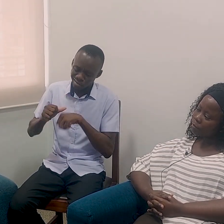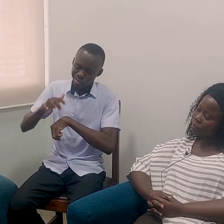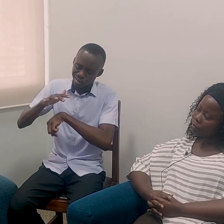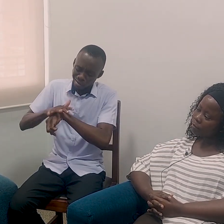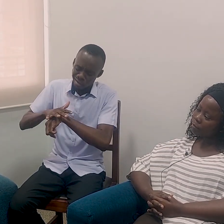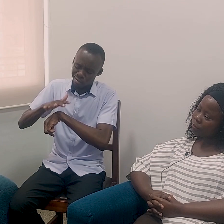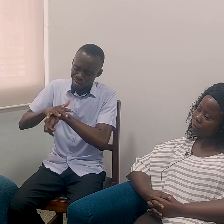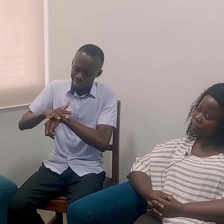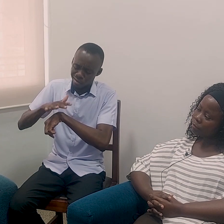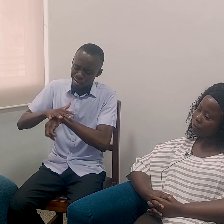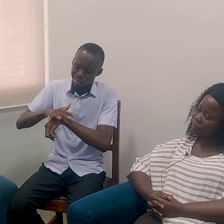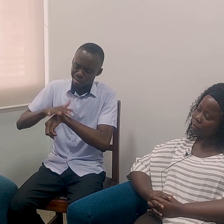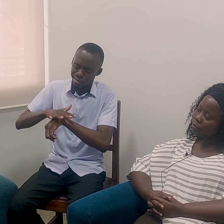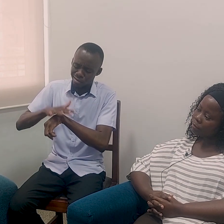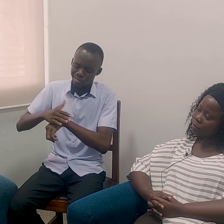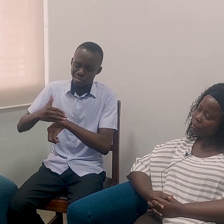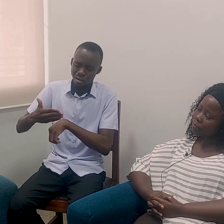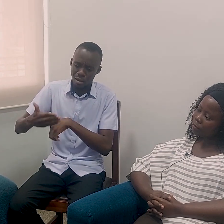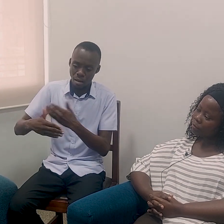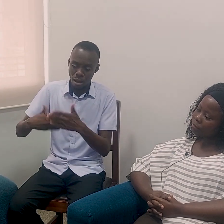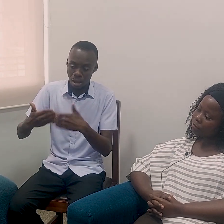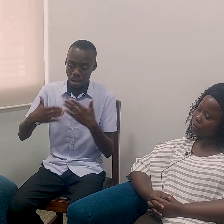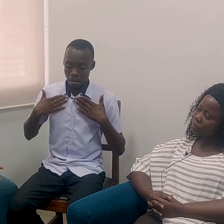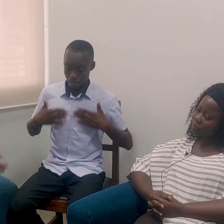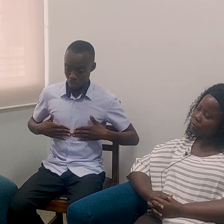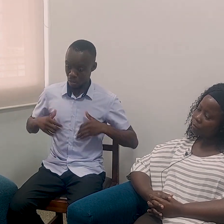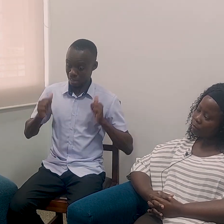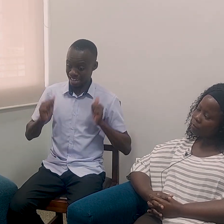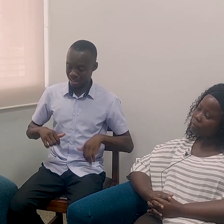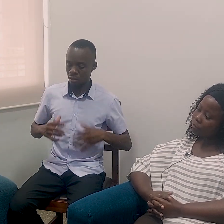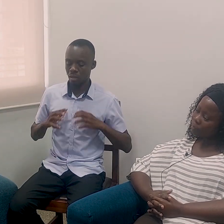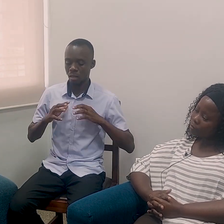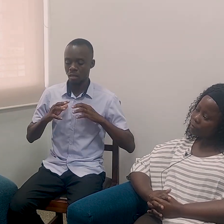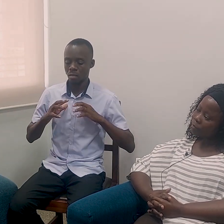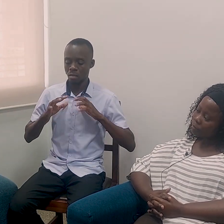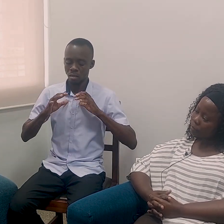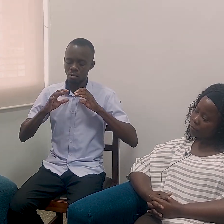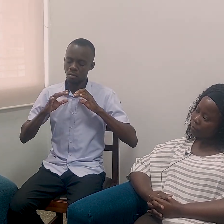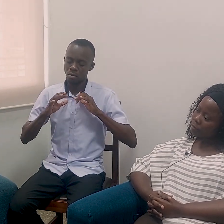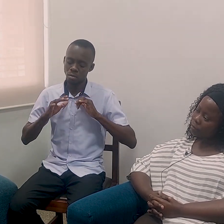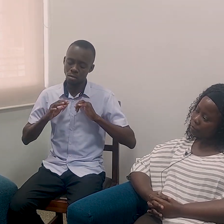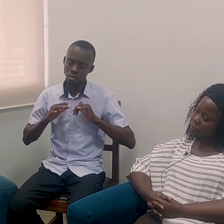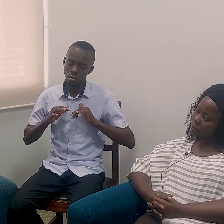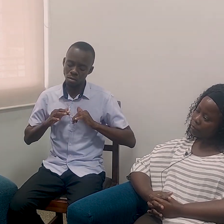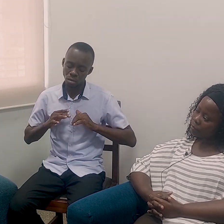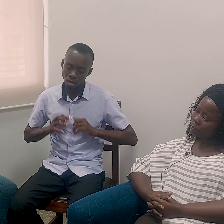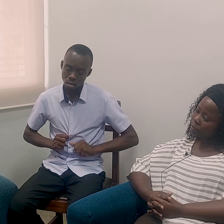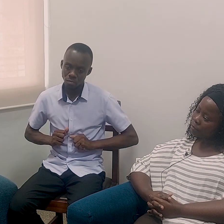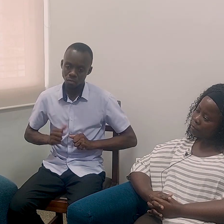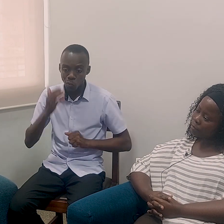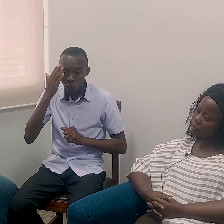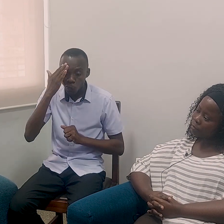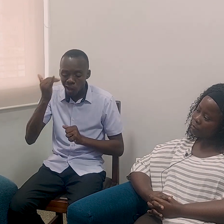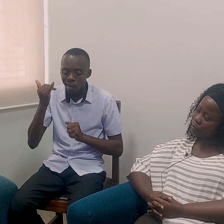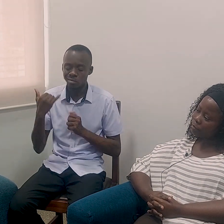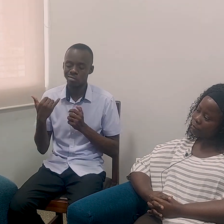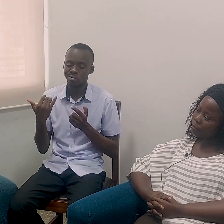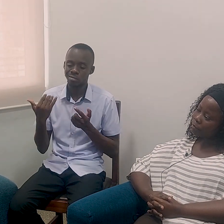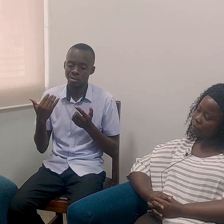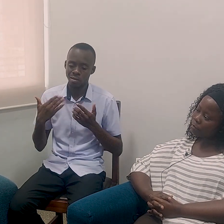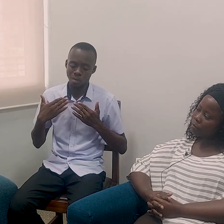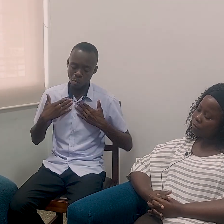to damage itself. That's when the body shuts down. Because it's actually not a bad